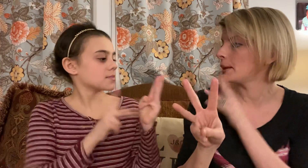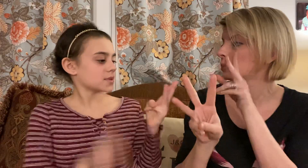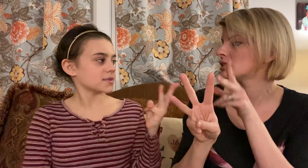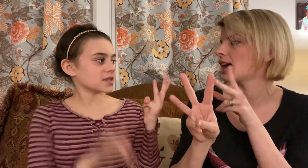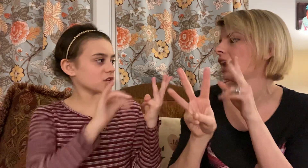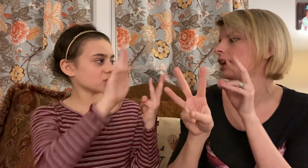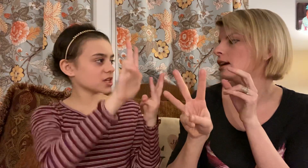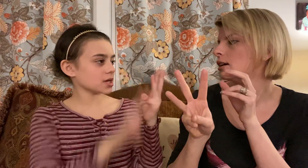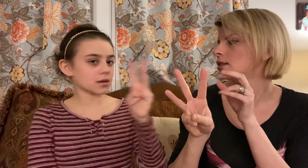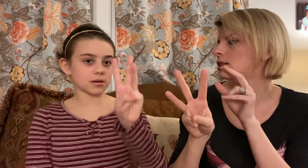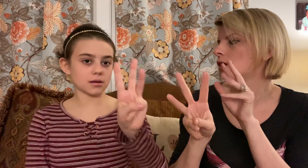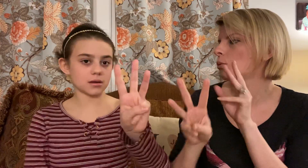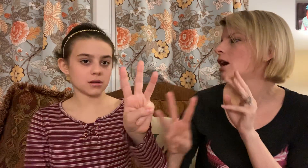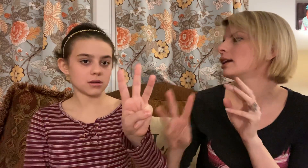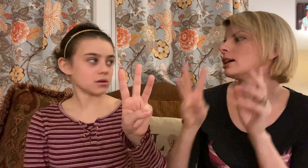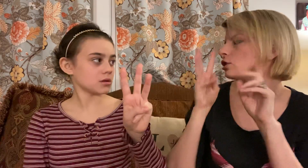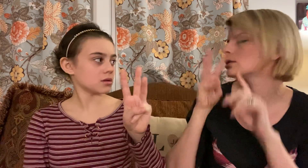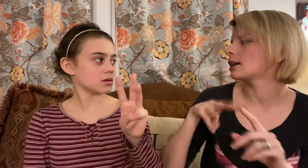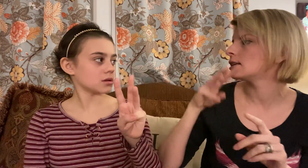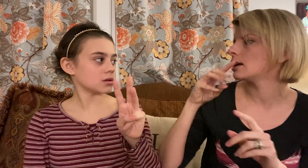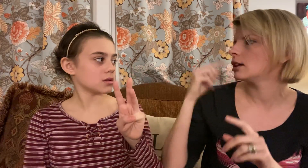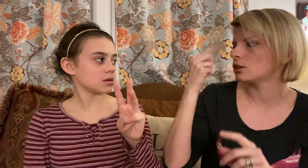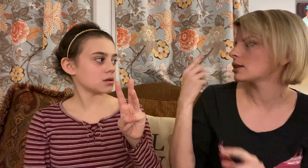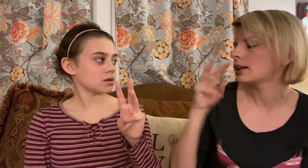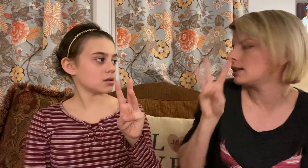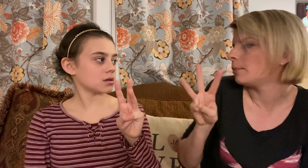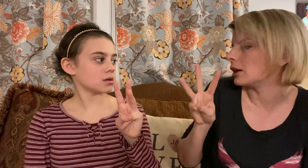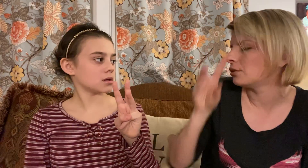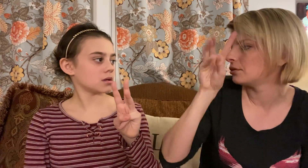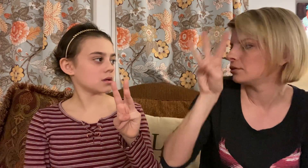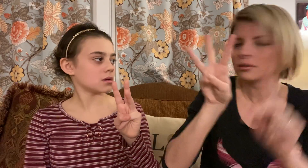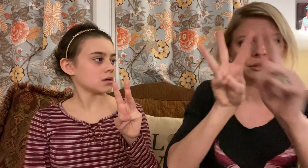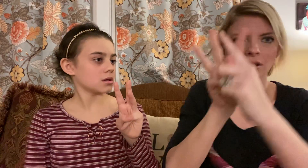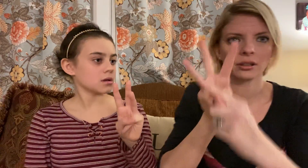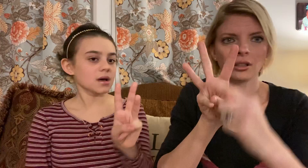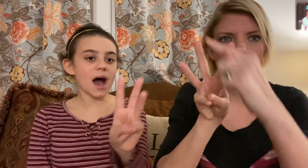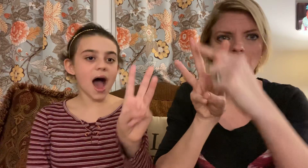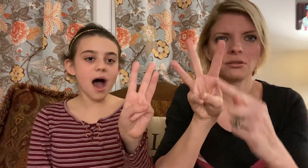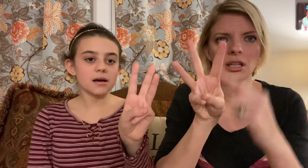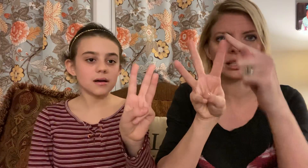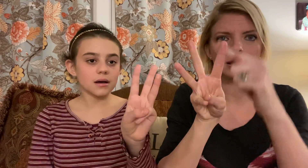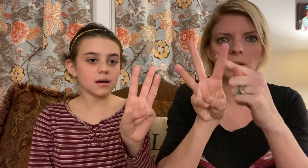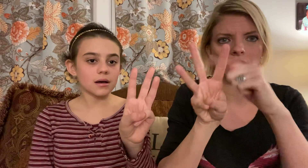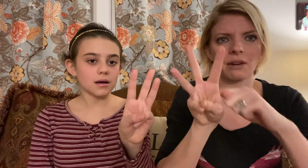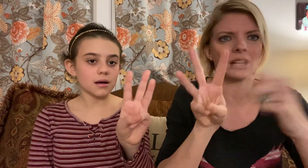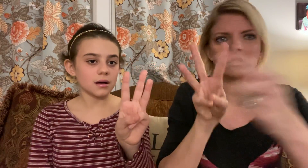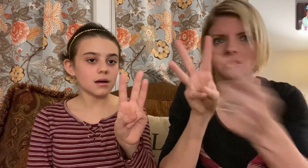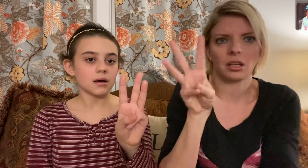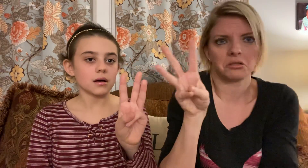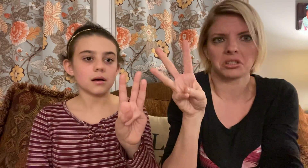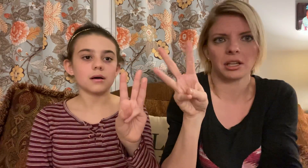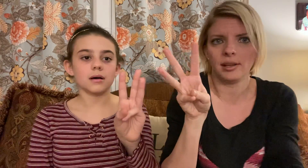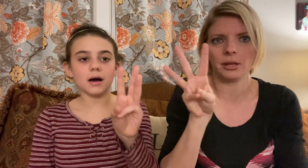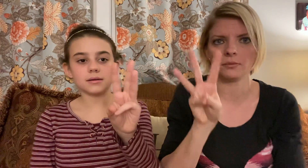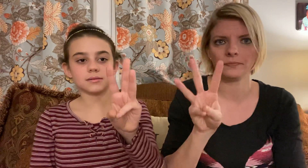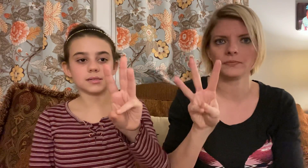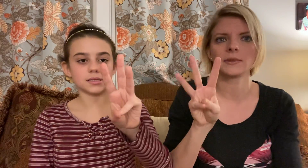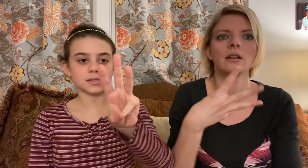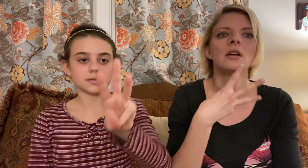people say that. Well, honey, it looks like a W. You don't need it to be a 3. It looks like a W. Yeah.